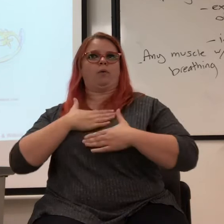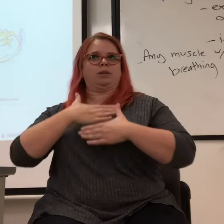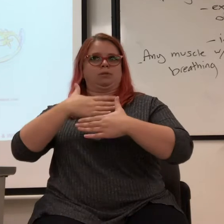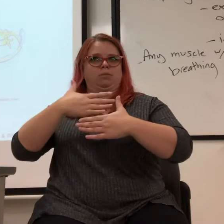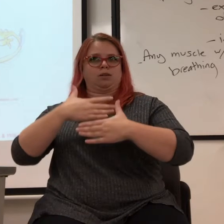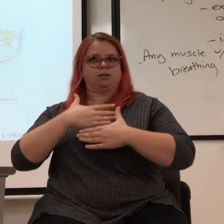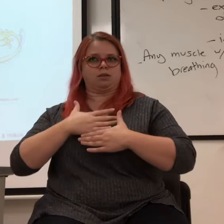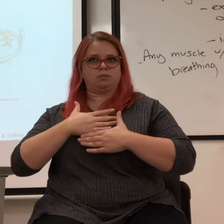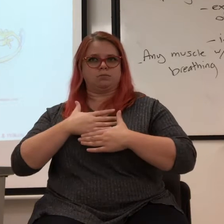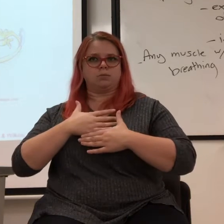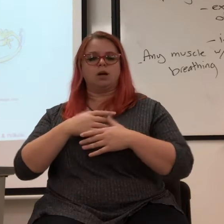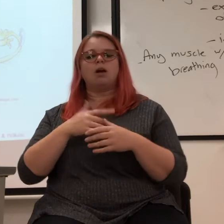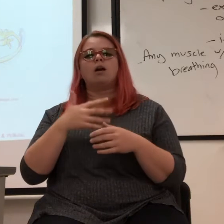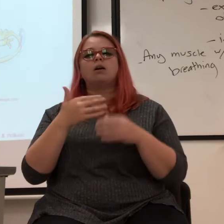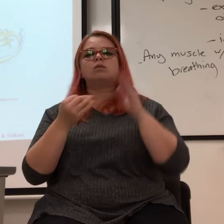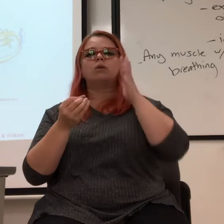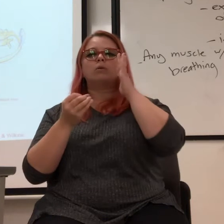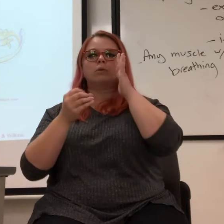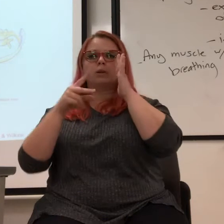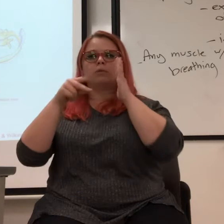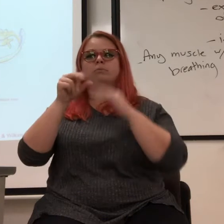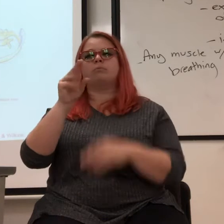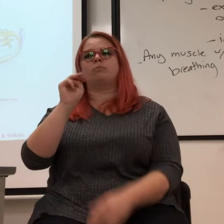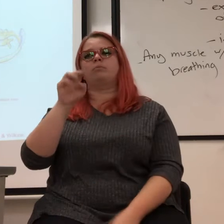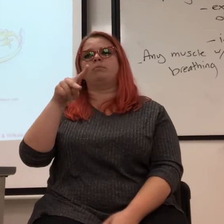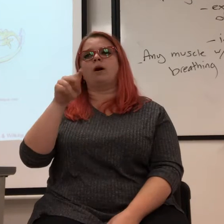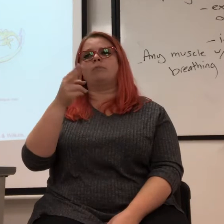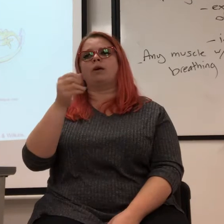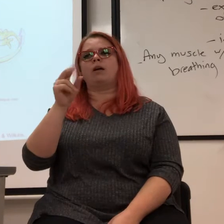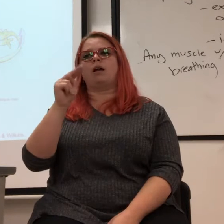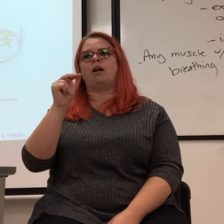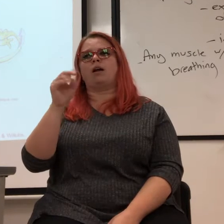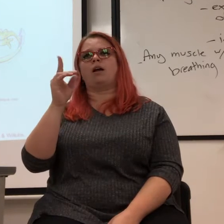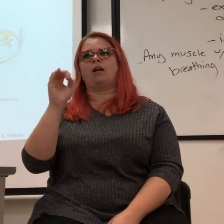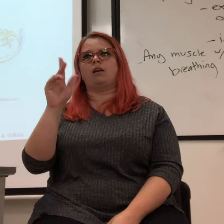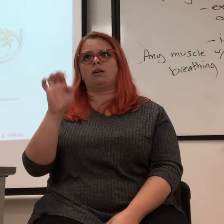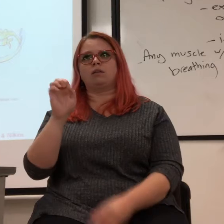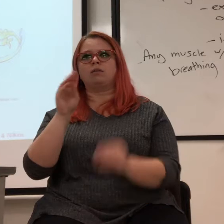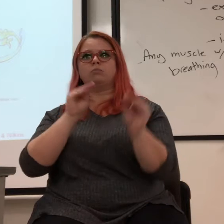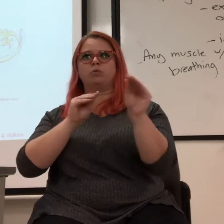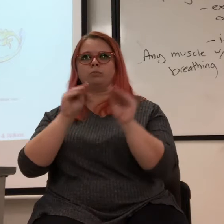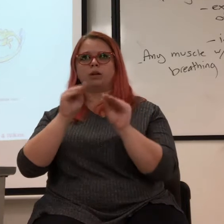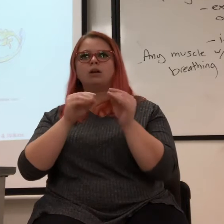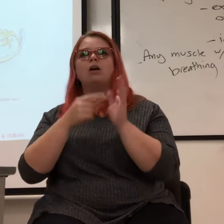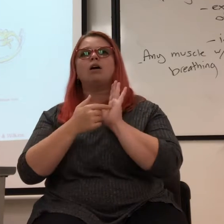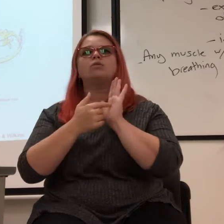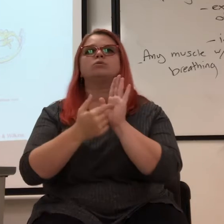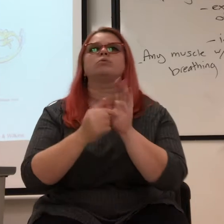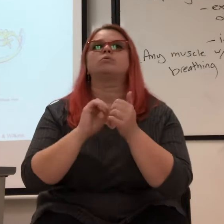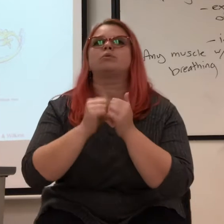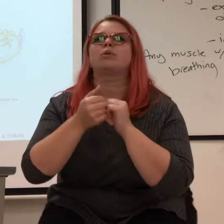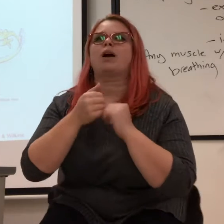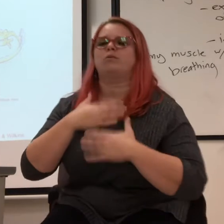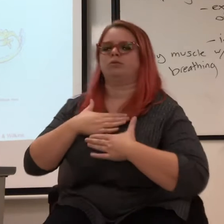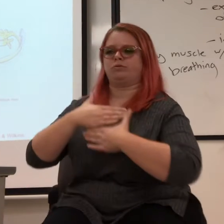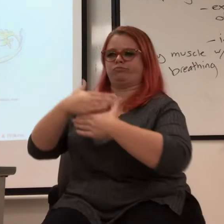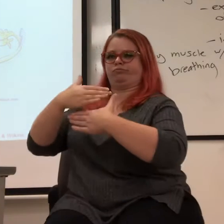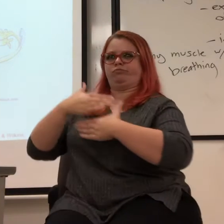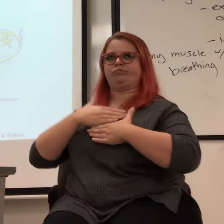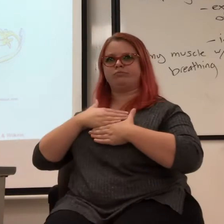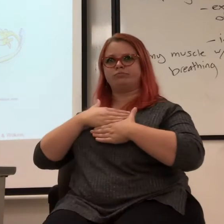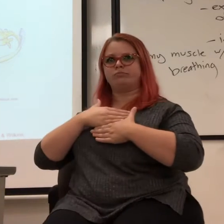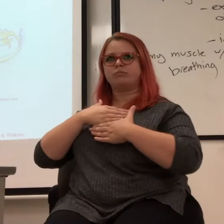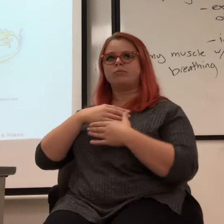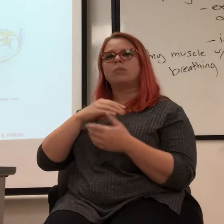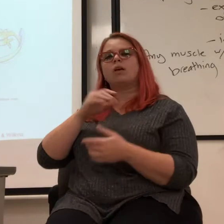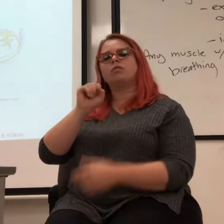Now, the pump handle movement describes how the chest expands from front to back. The sternal angle in